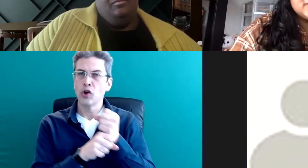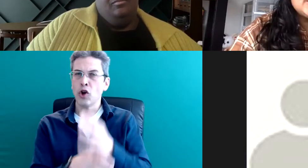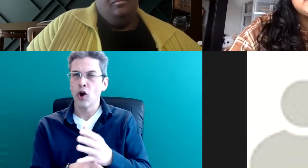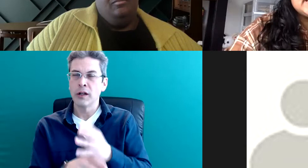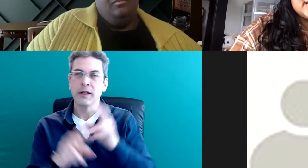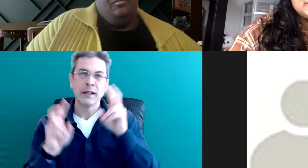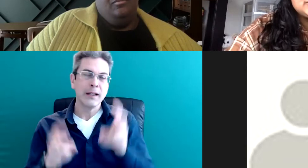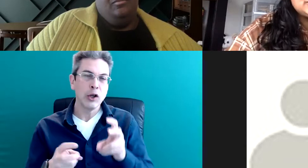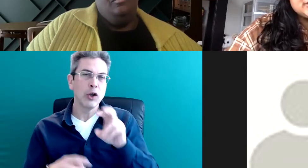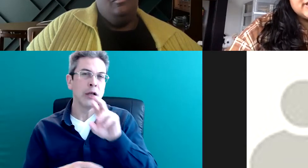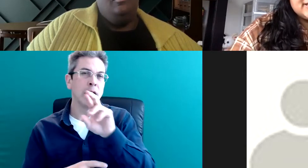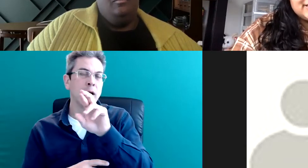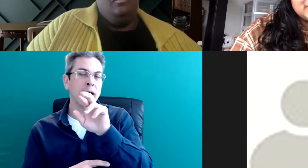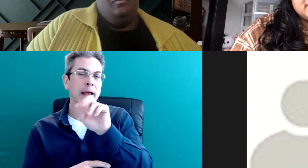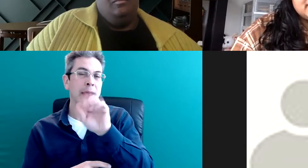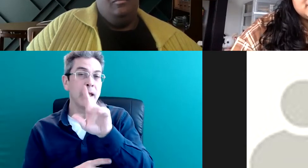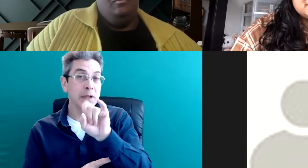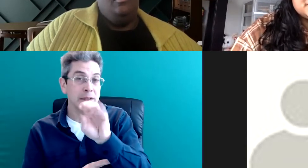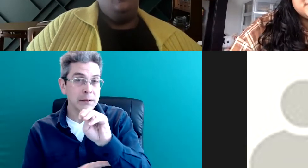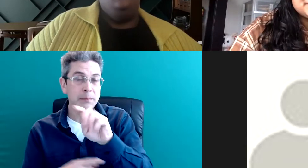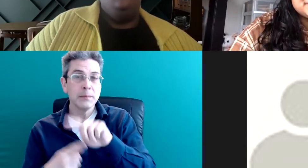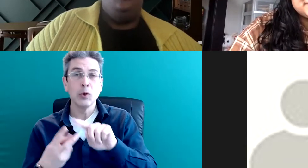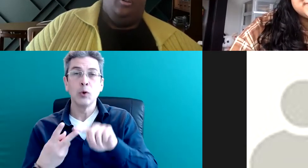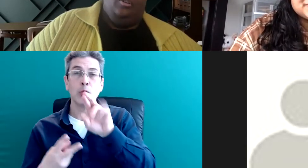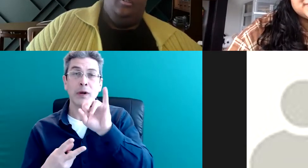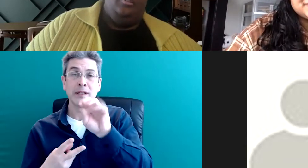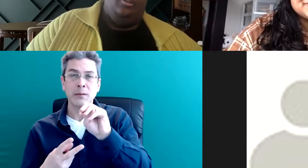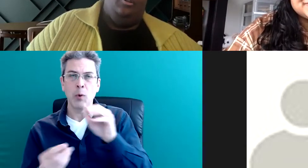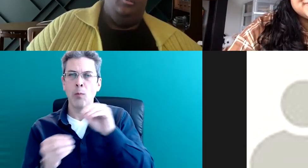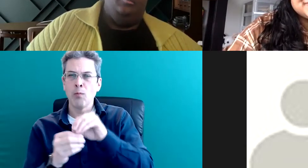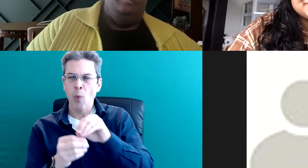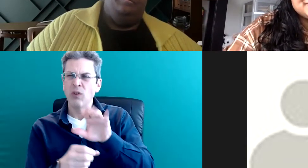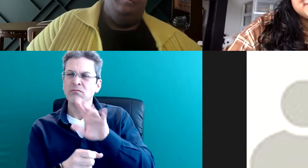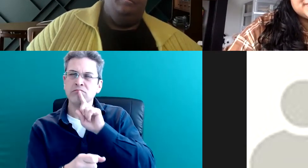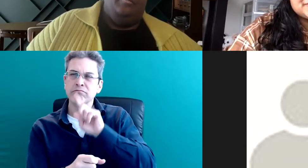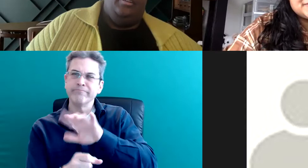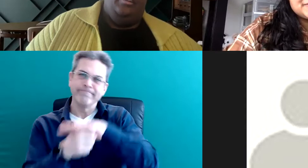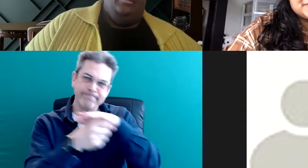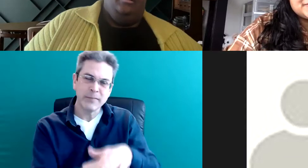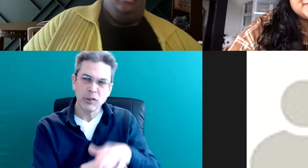racism for disabled racialized youth? Sure. So